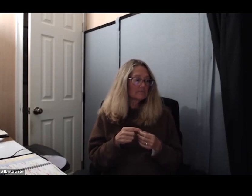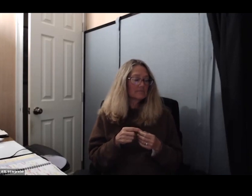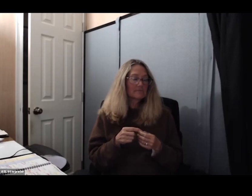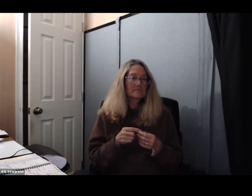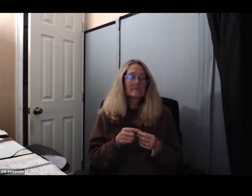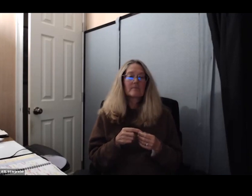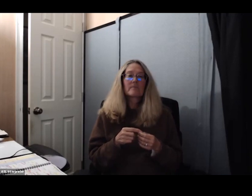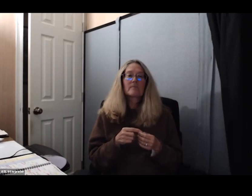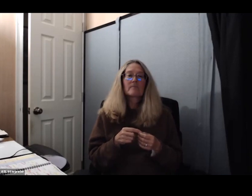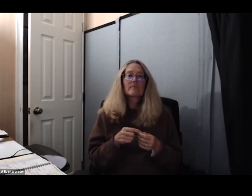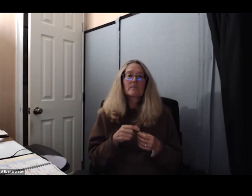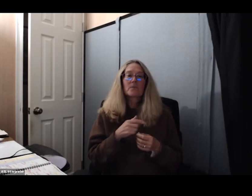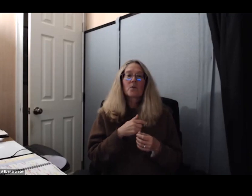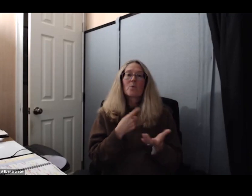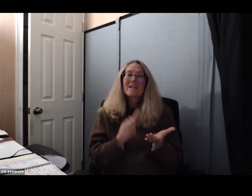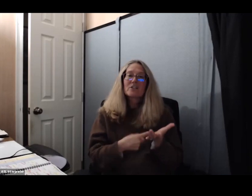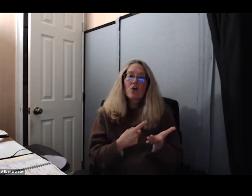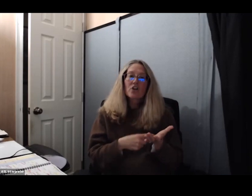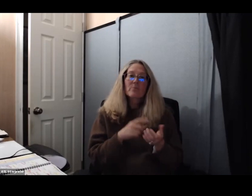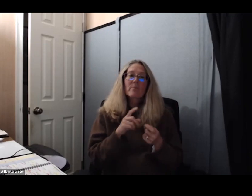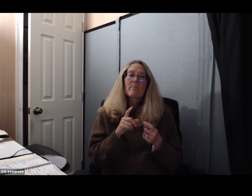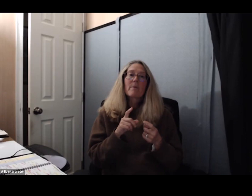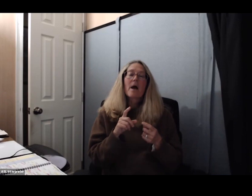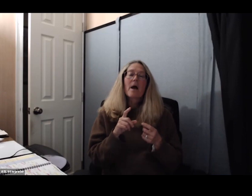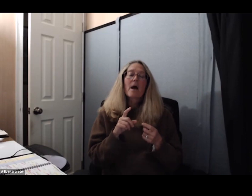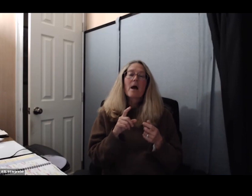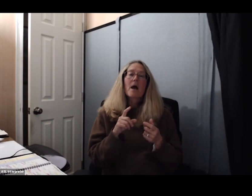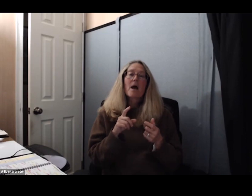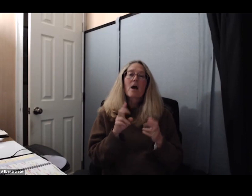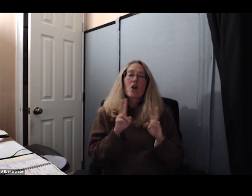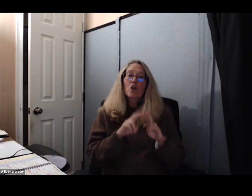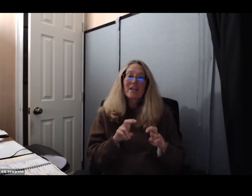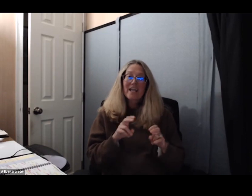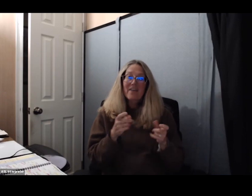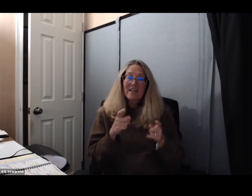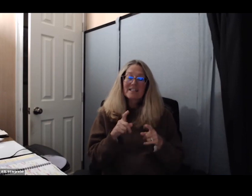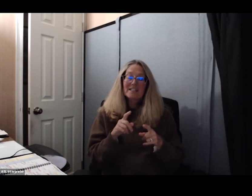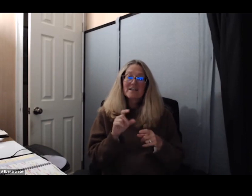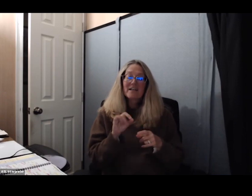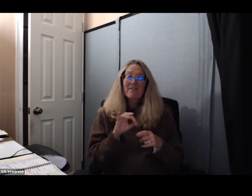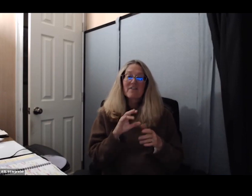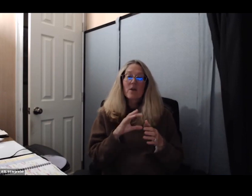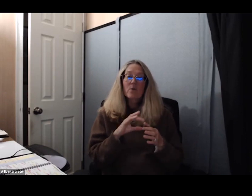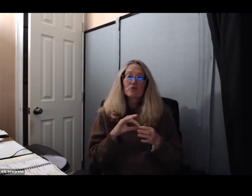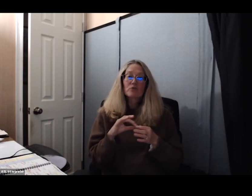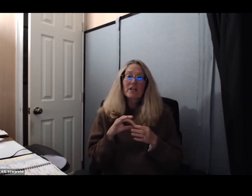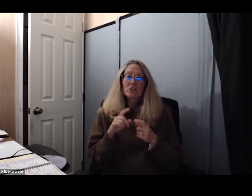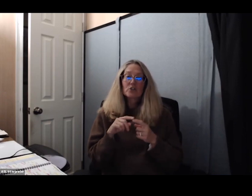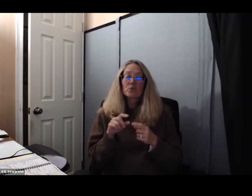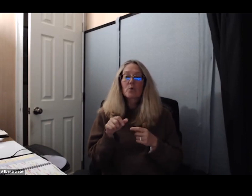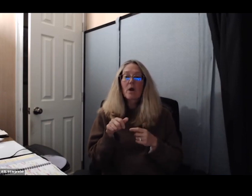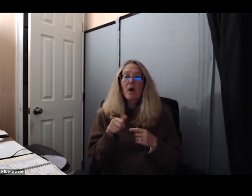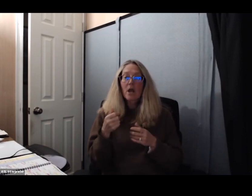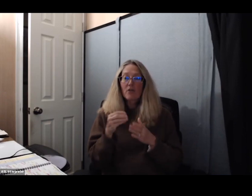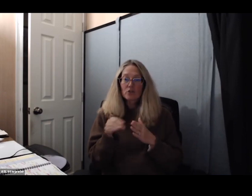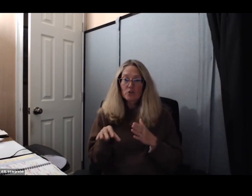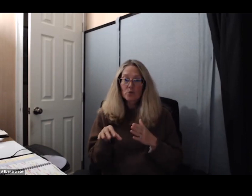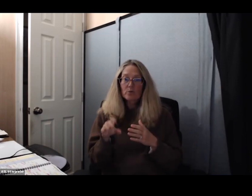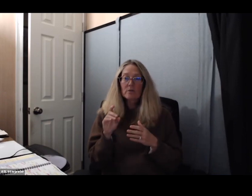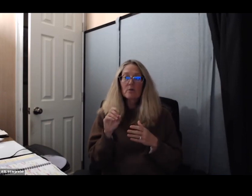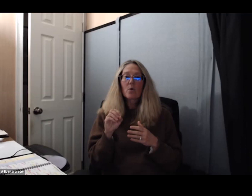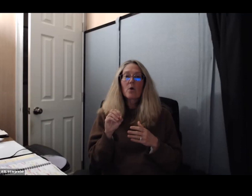We talked about looking at the incidents as if they were directed towards another student or if it